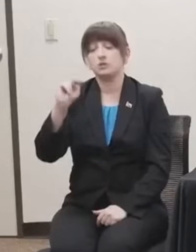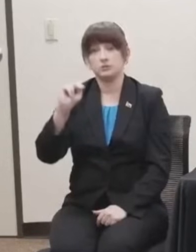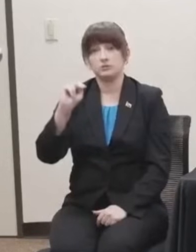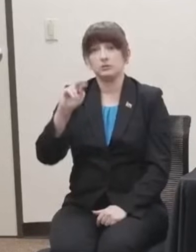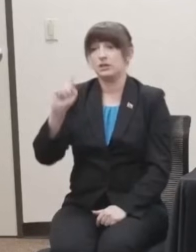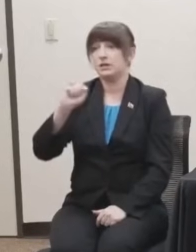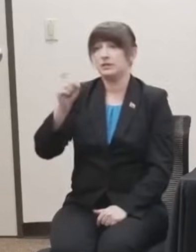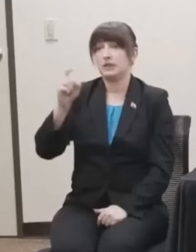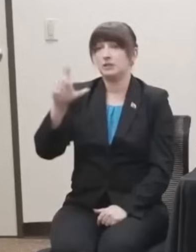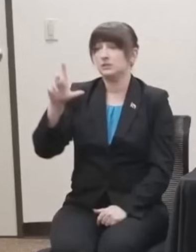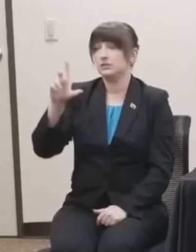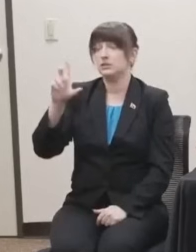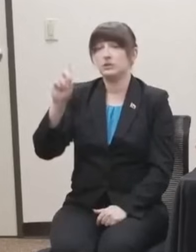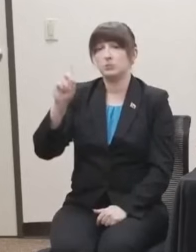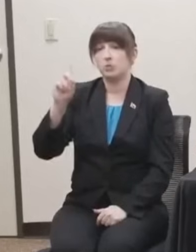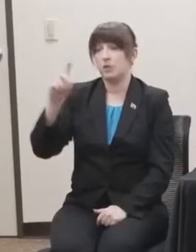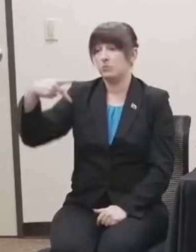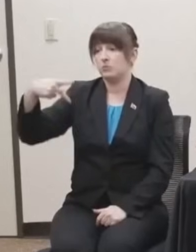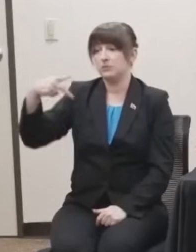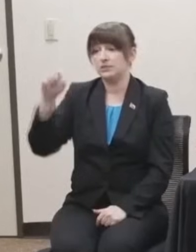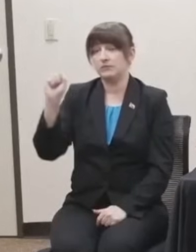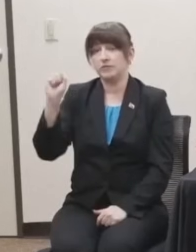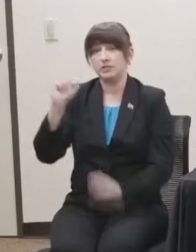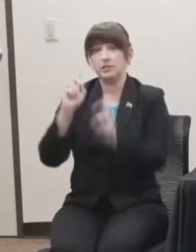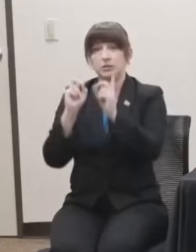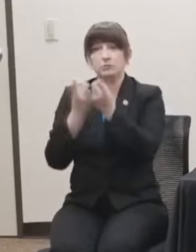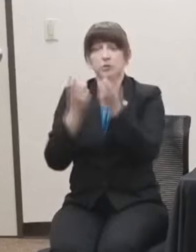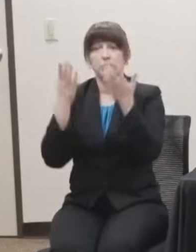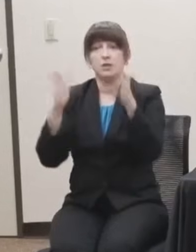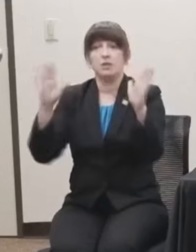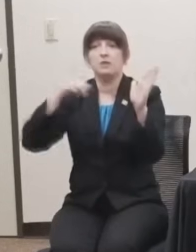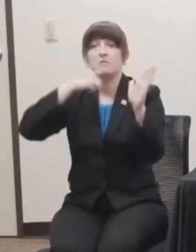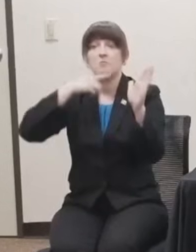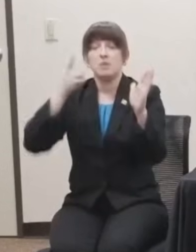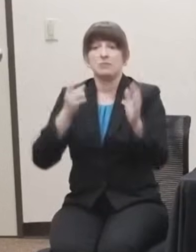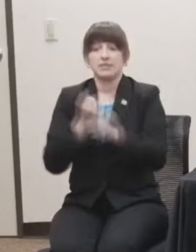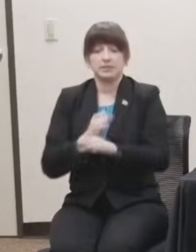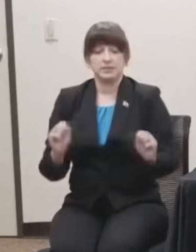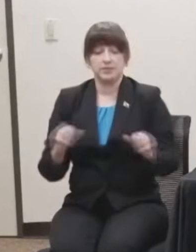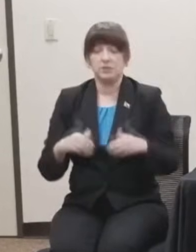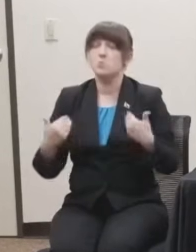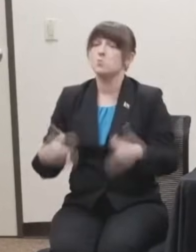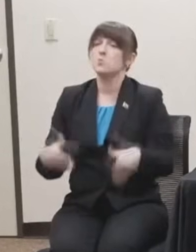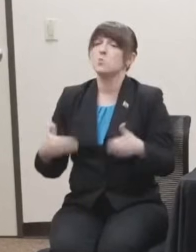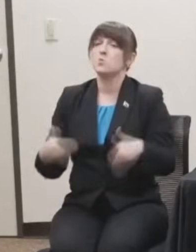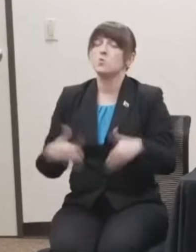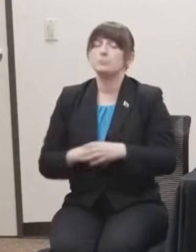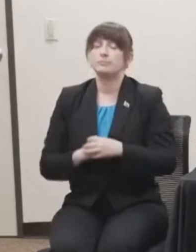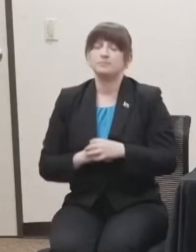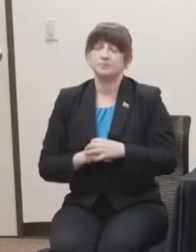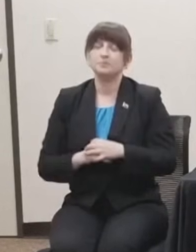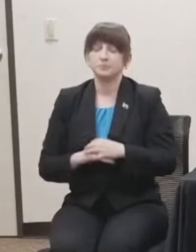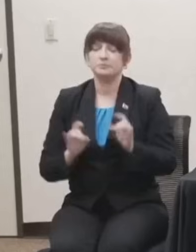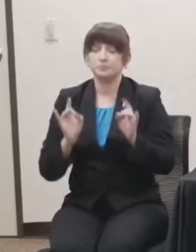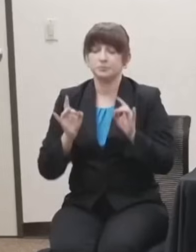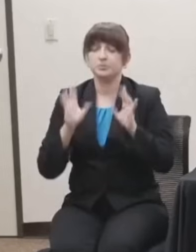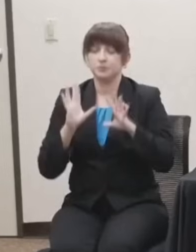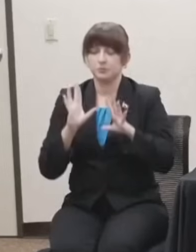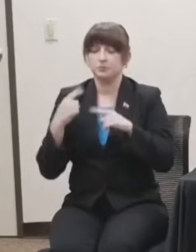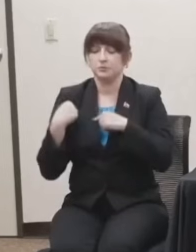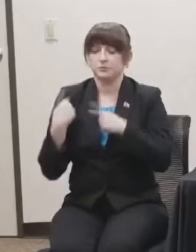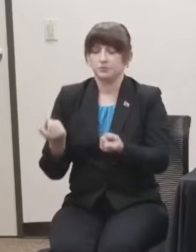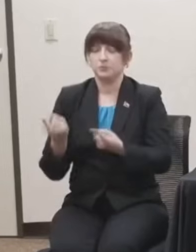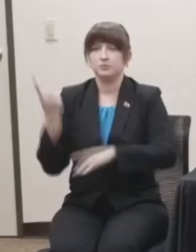3 days for Texans, and I can assure you here at this table today that everything that can be done is being done. Currently, we